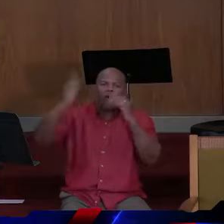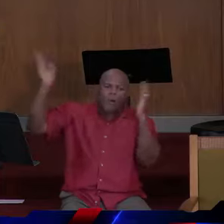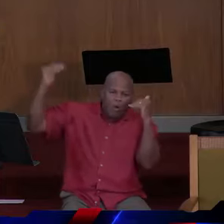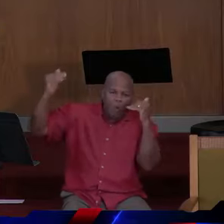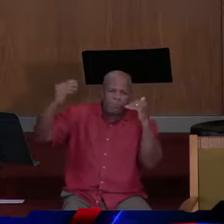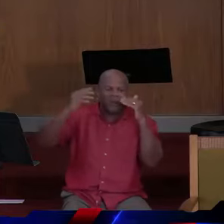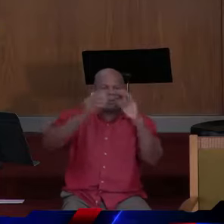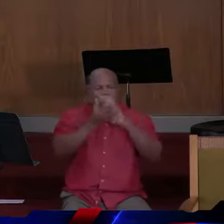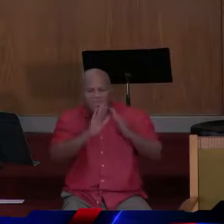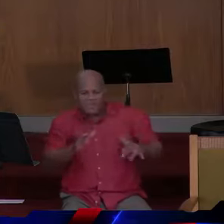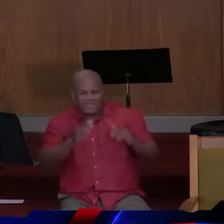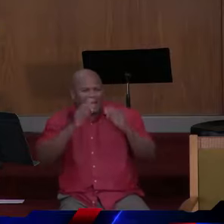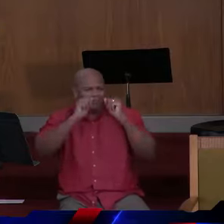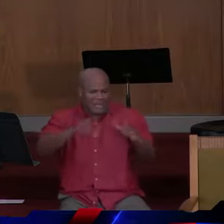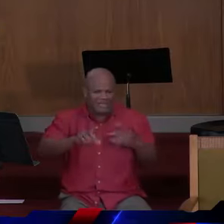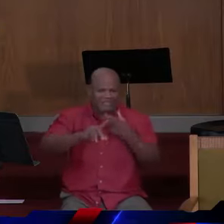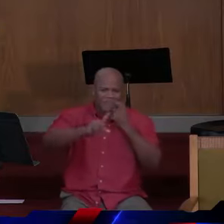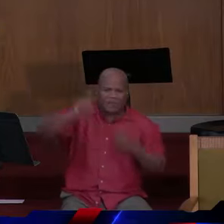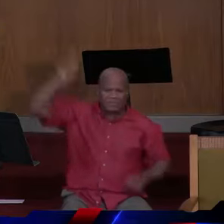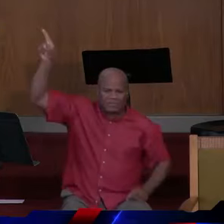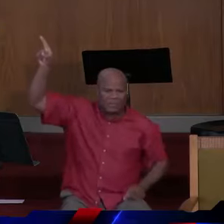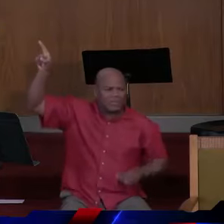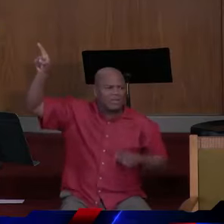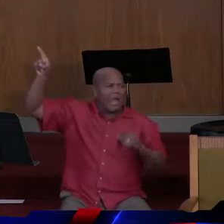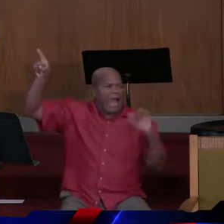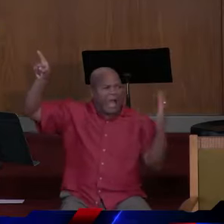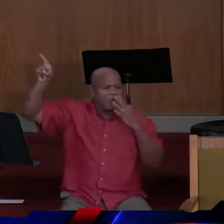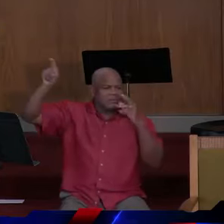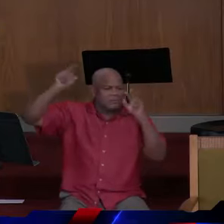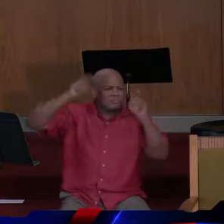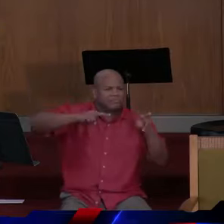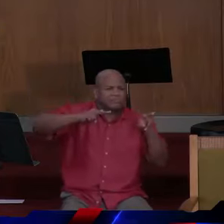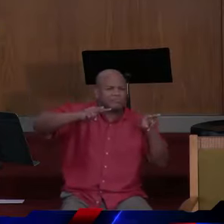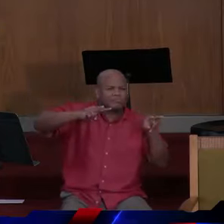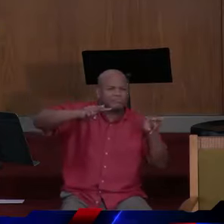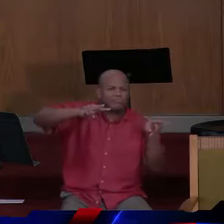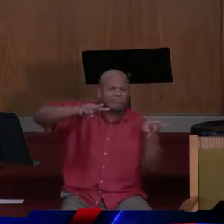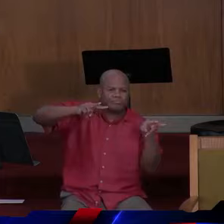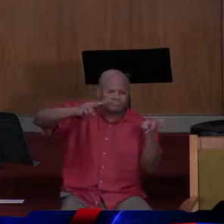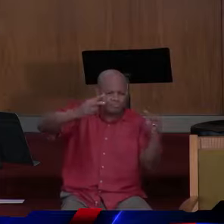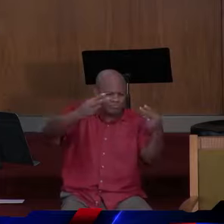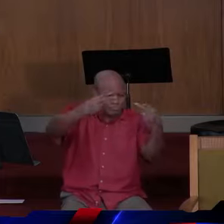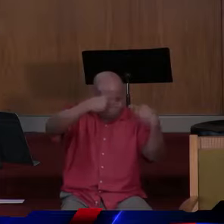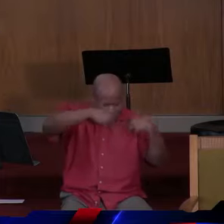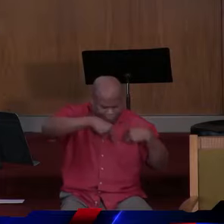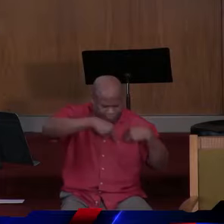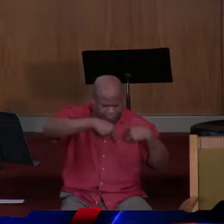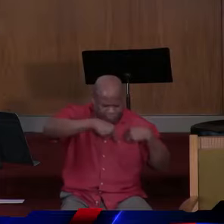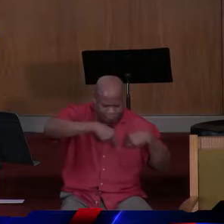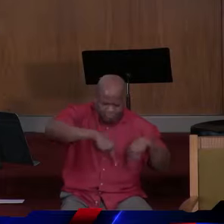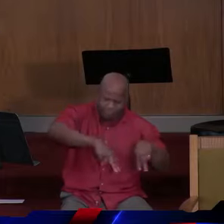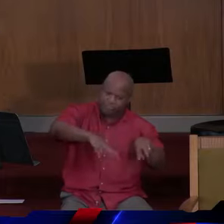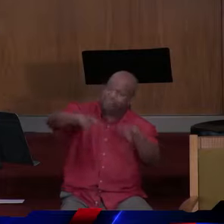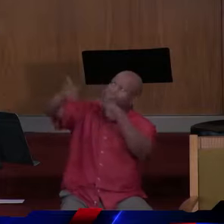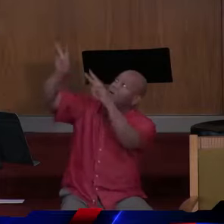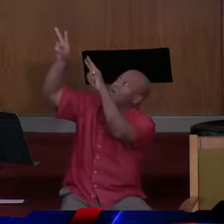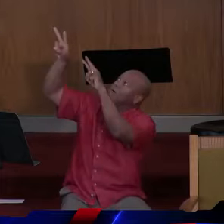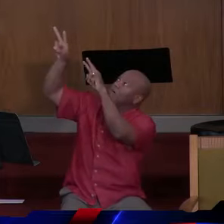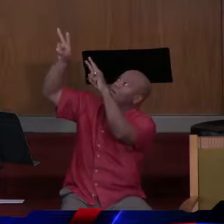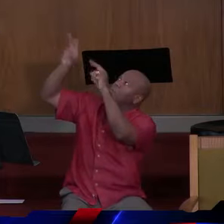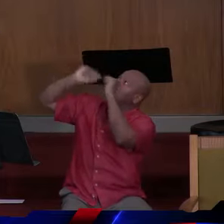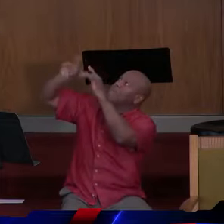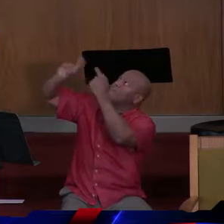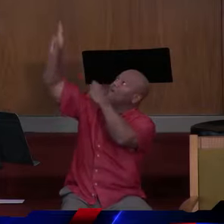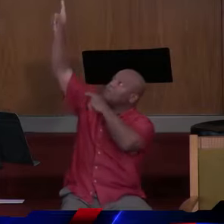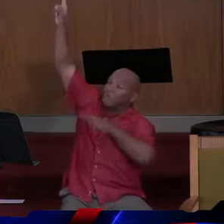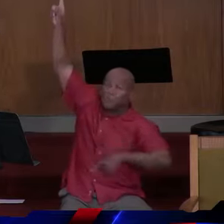peace. And must reorientate our gaze not inward, but upward. Our blessings come from the Lord. I